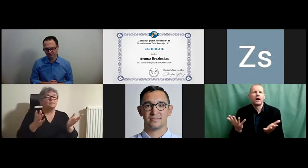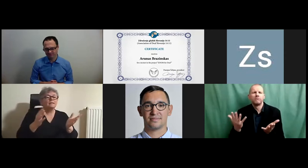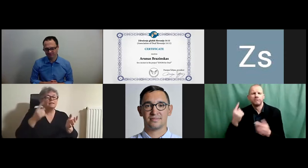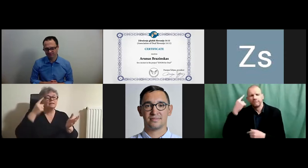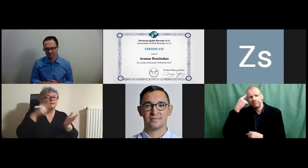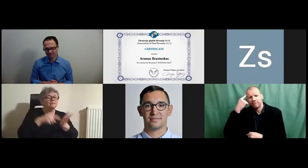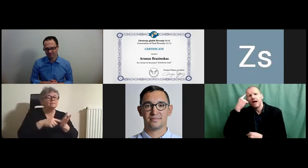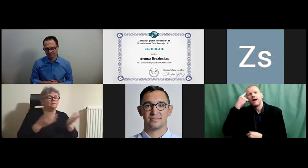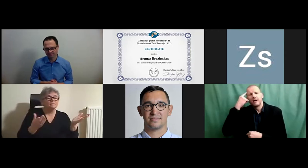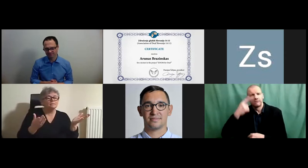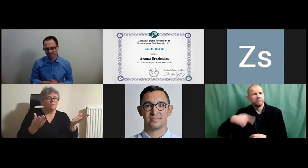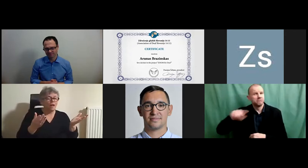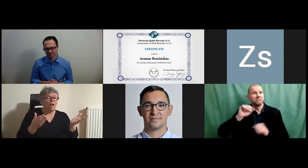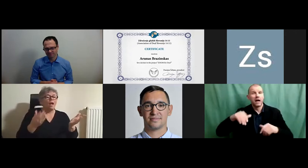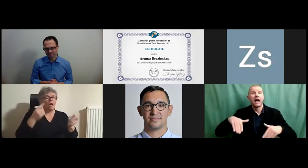that the